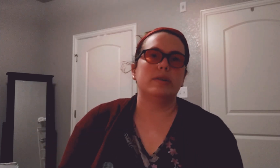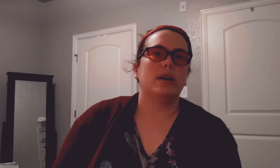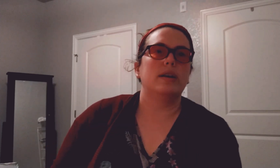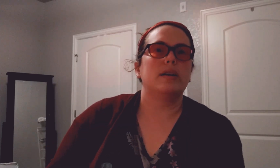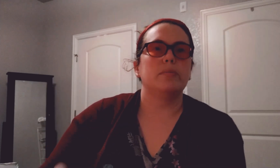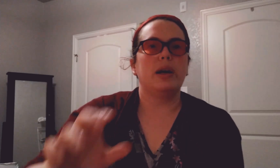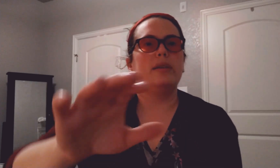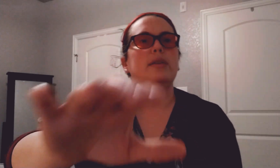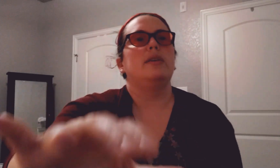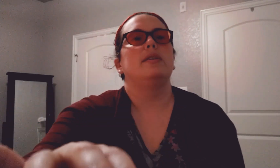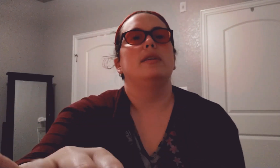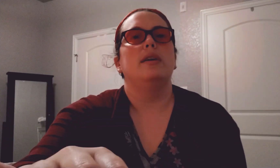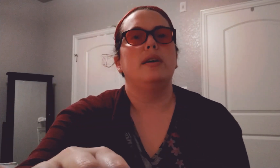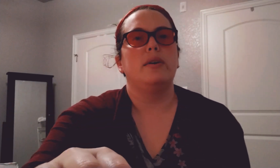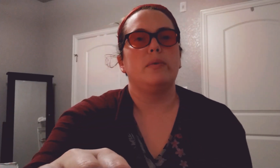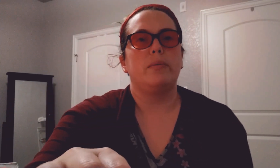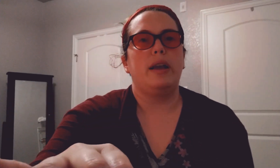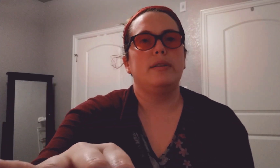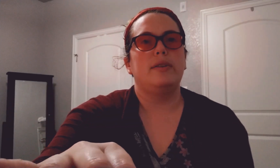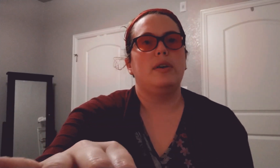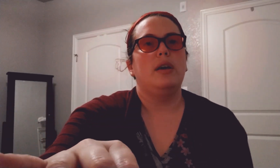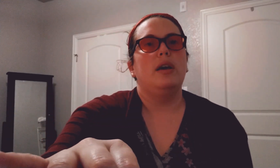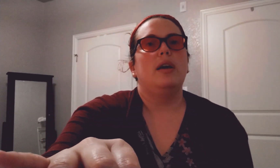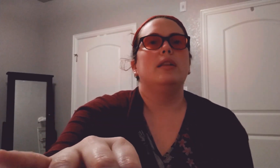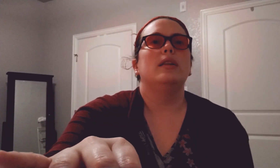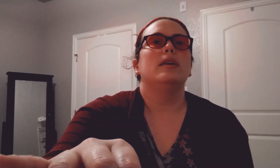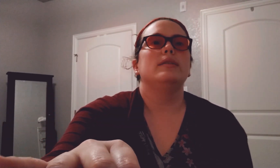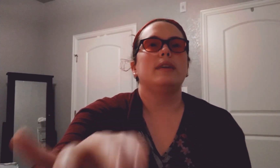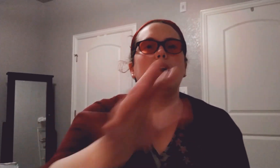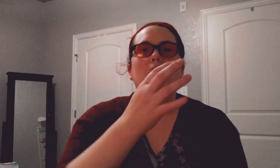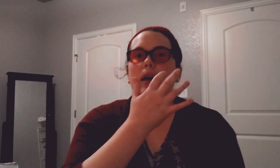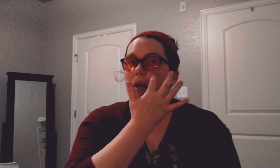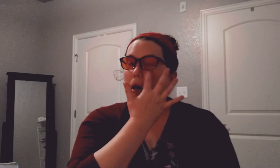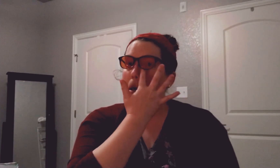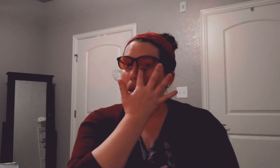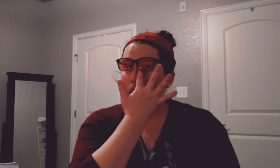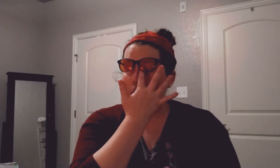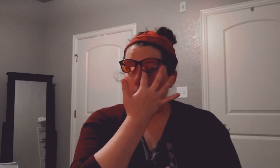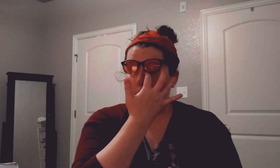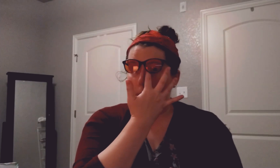are kind of combined. Right. And then I said,